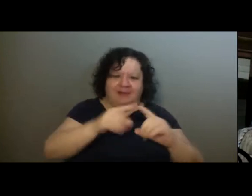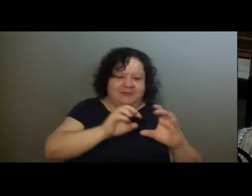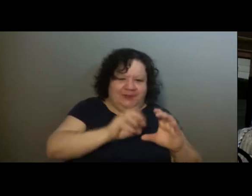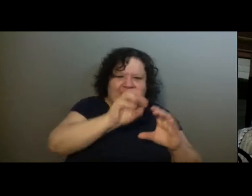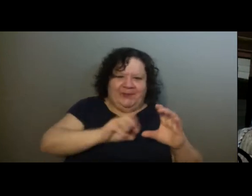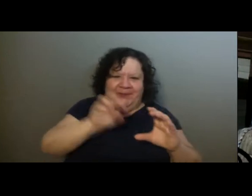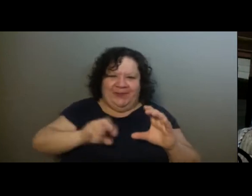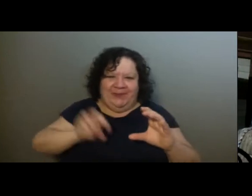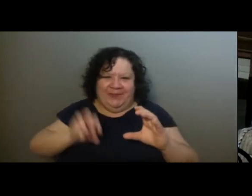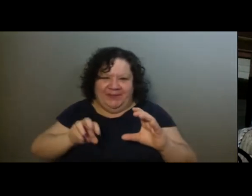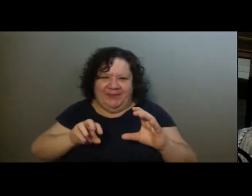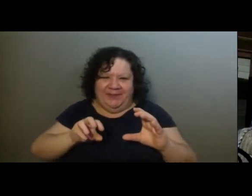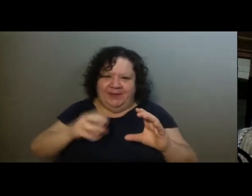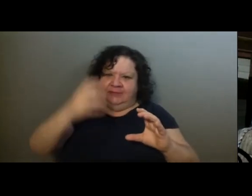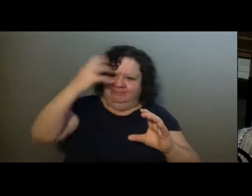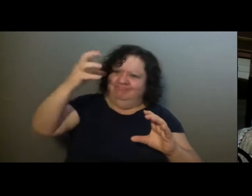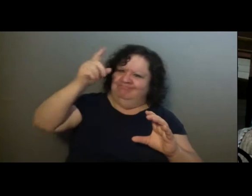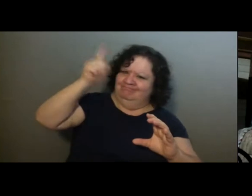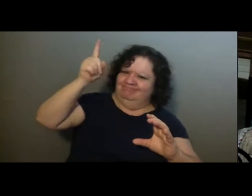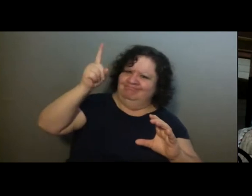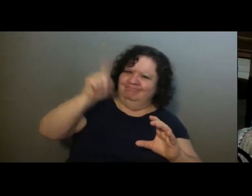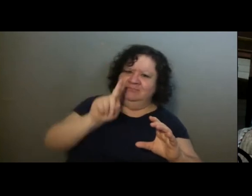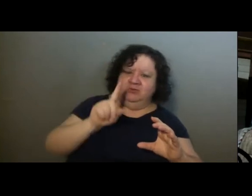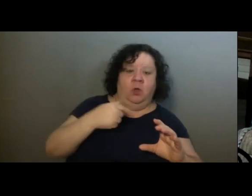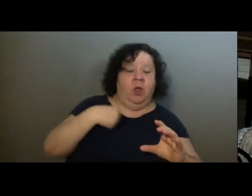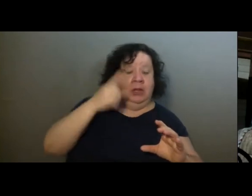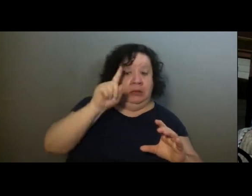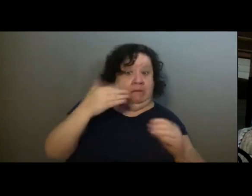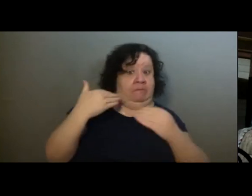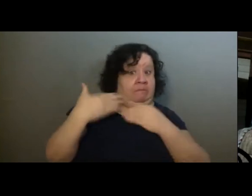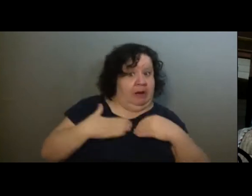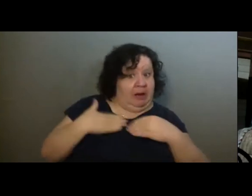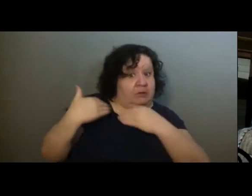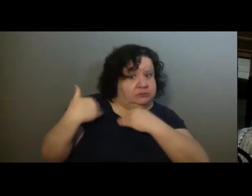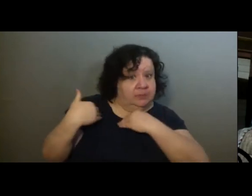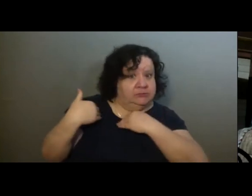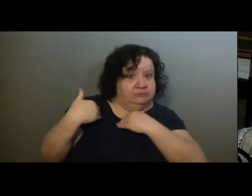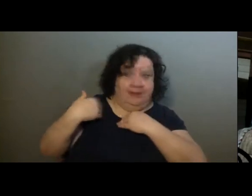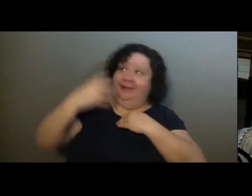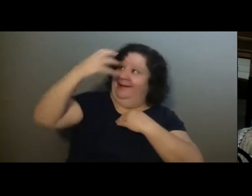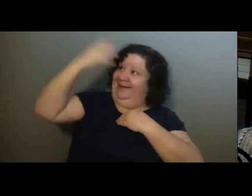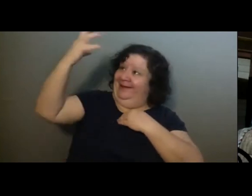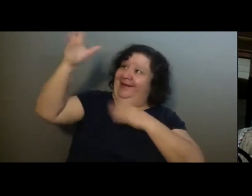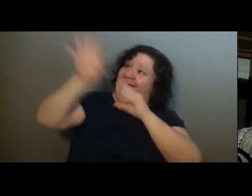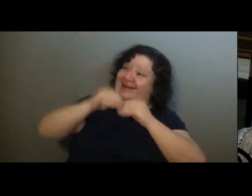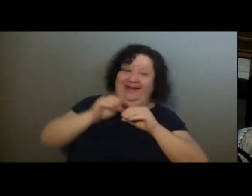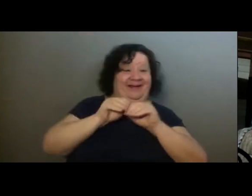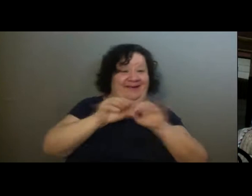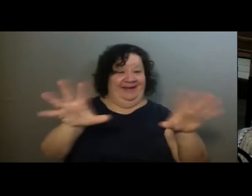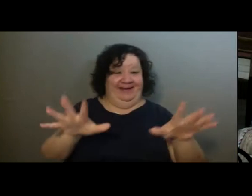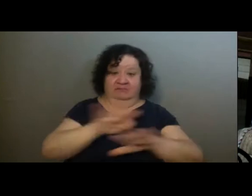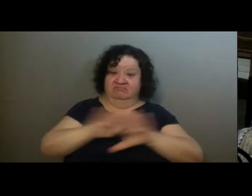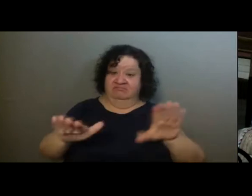But receiving information and the support system that is then needed in between is heavily reliant on the OPDs. Yet sadly is that in